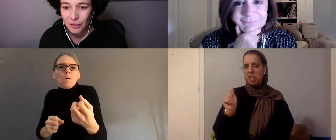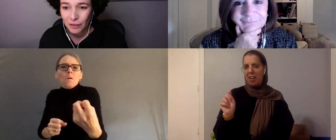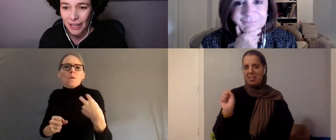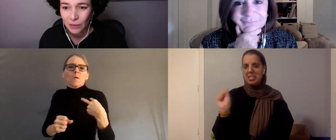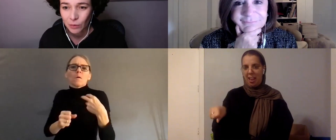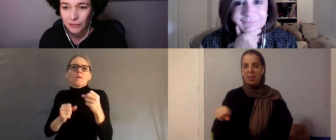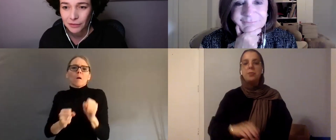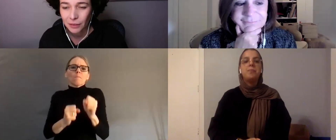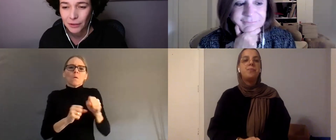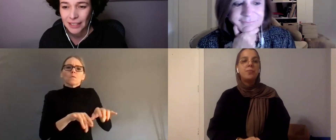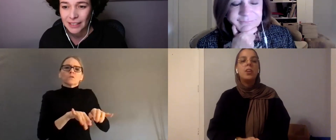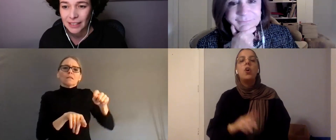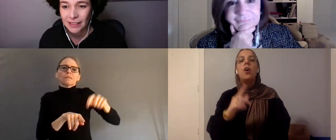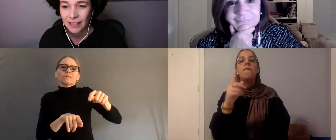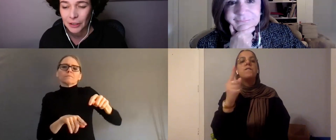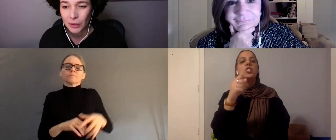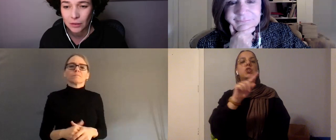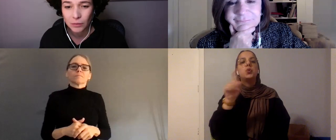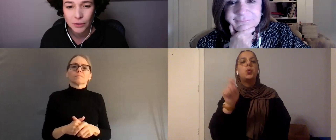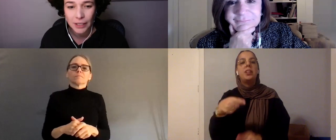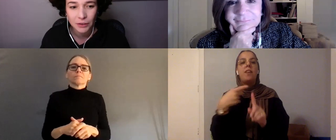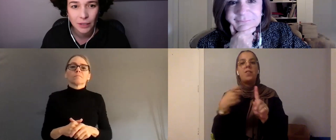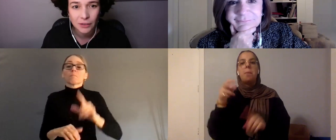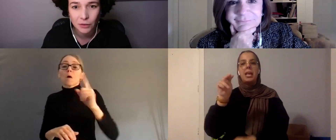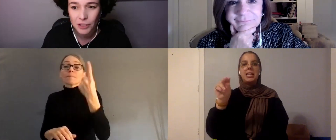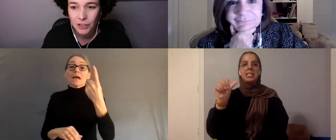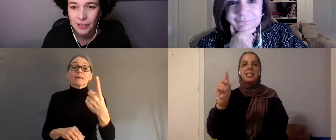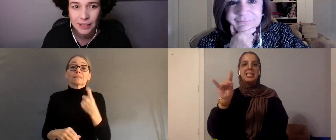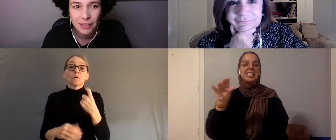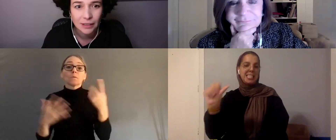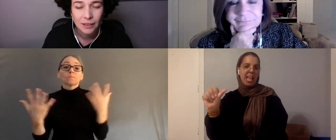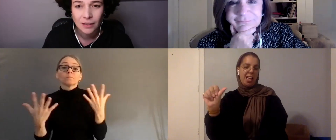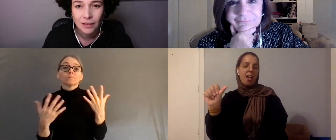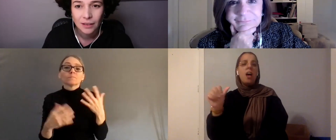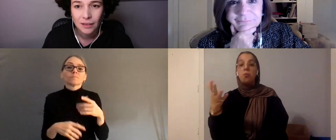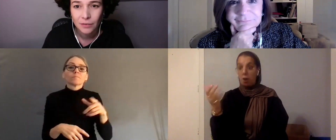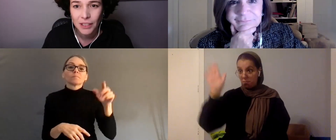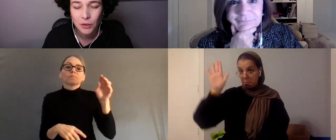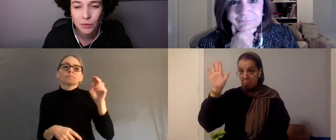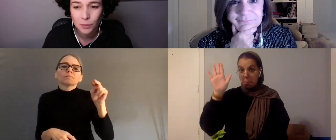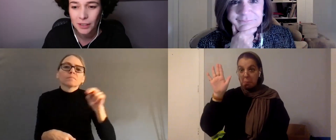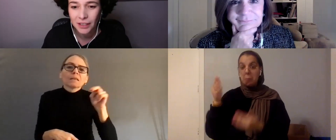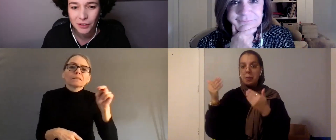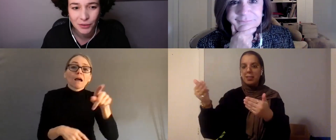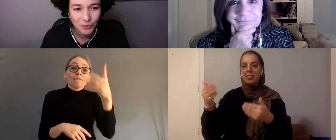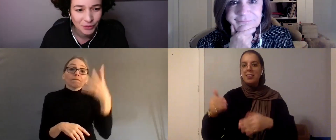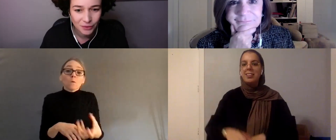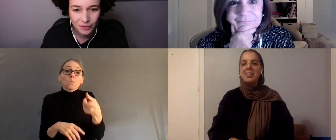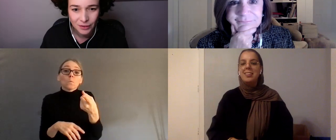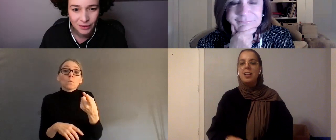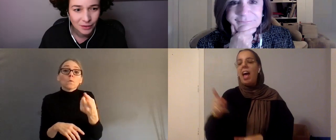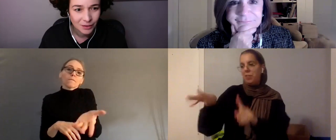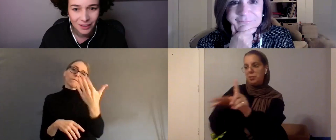First of all, we had one from Nadia Serayoko. Would you like to ask your questions, Nadia? We need to spotlight you.